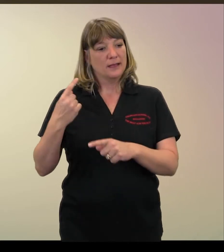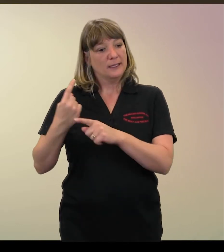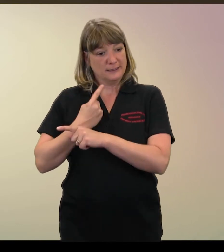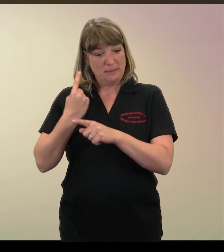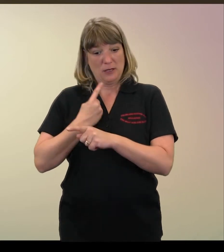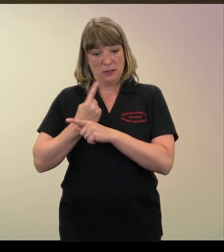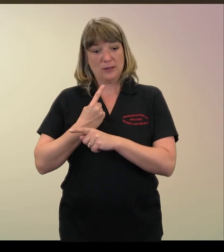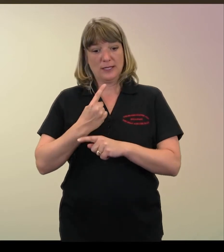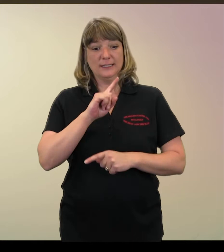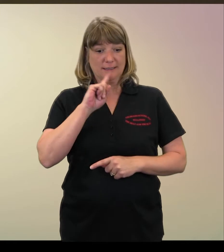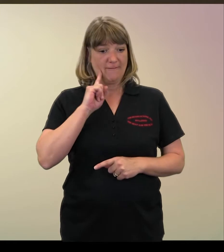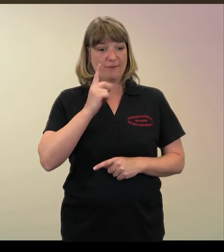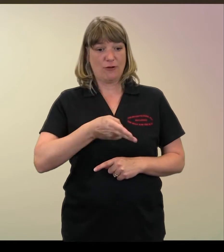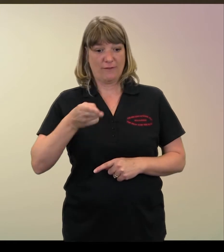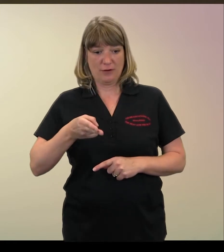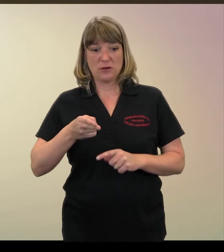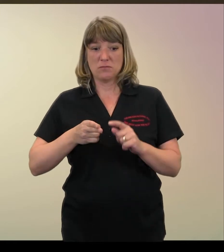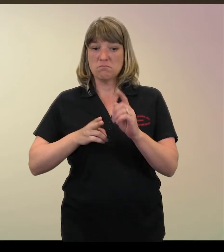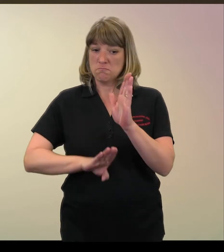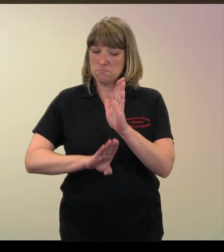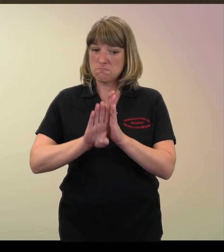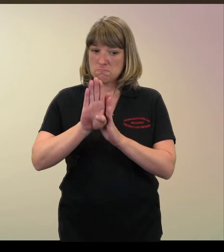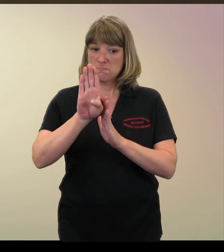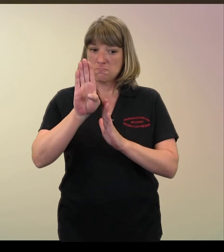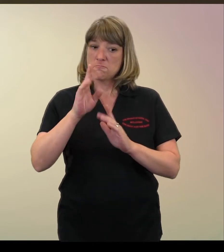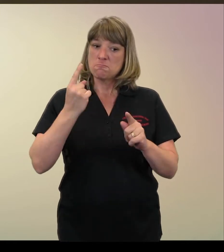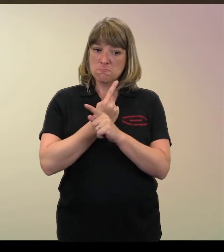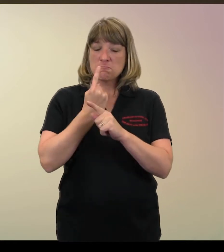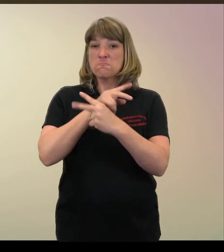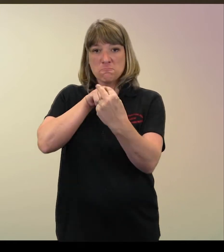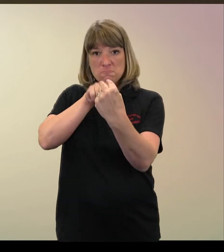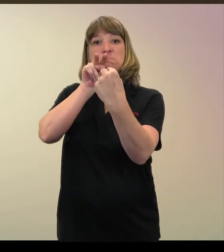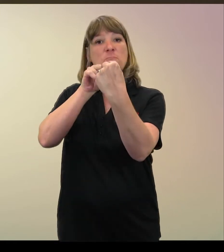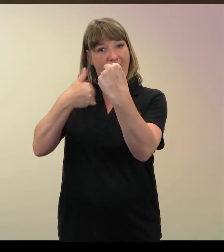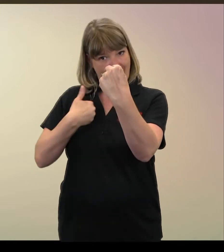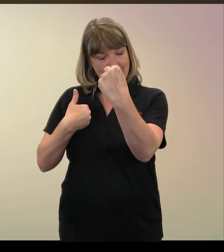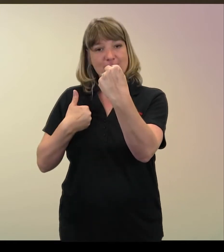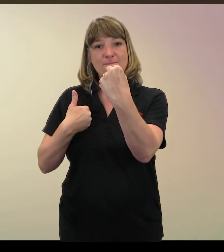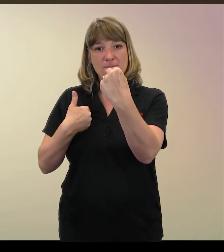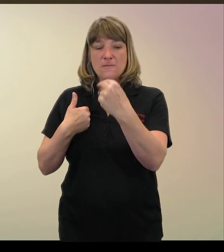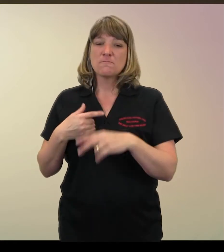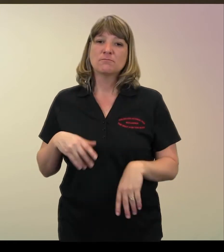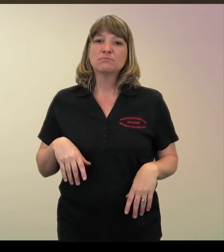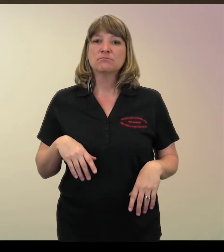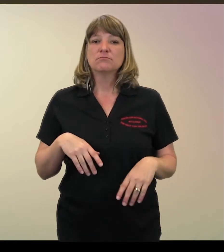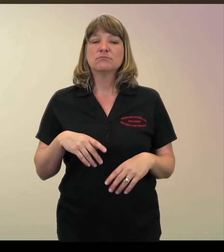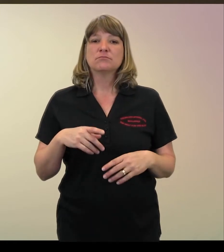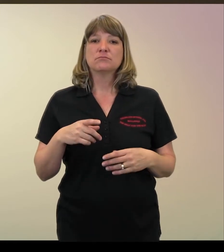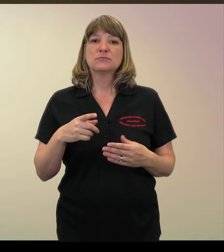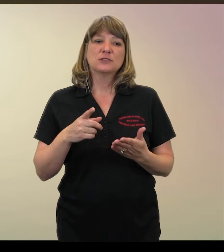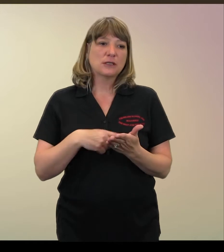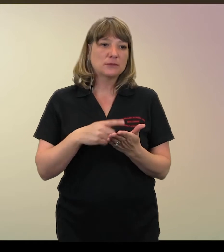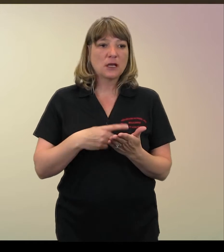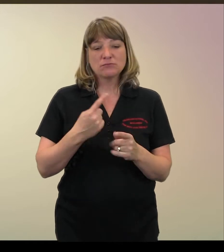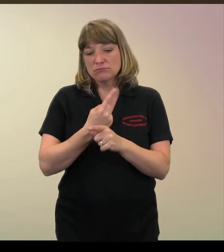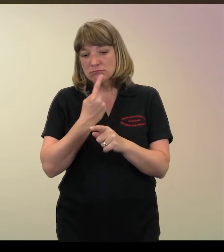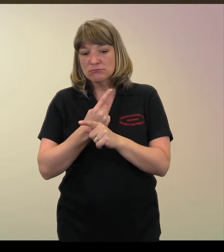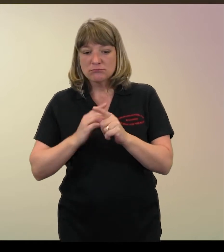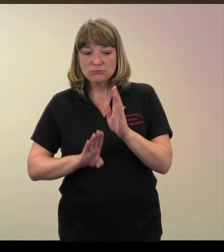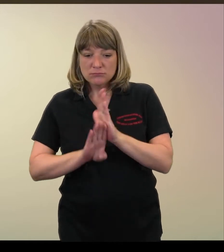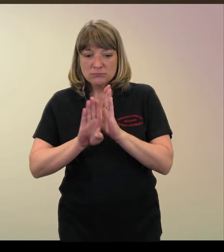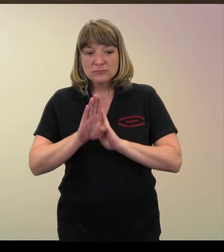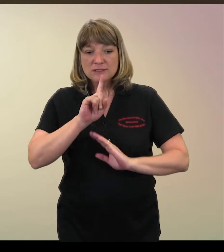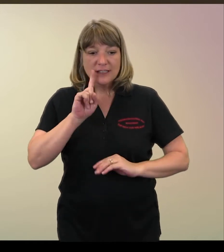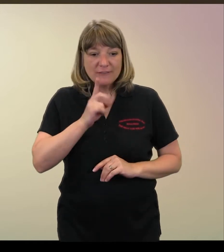children who are typically developing who are deaf and hard of hearing generally have appropriate eye contact. You'll sometimes see children who are